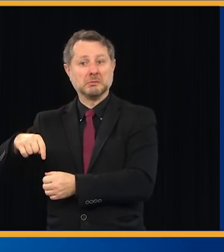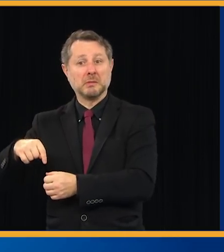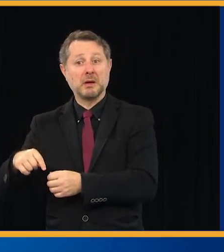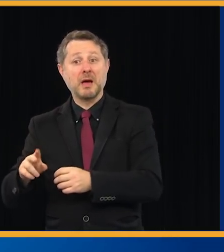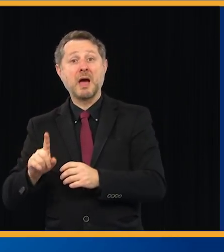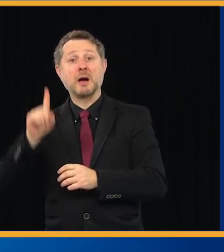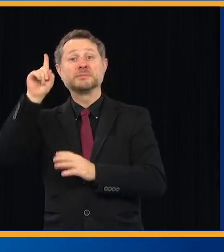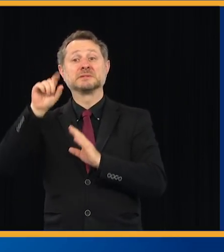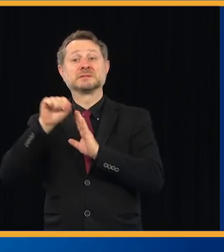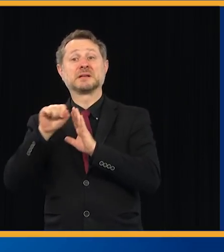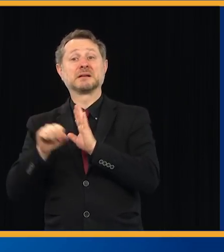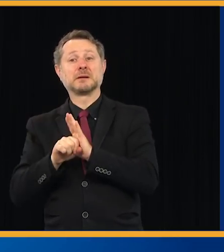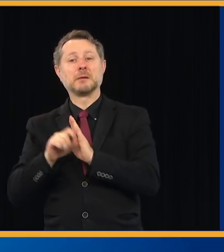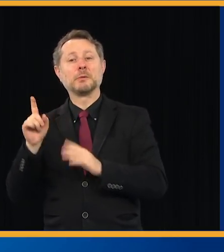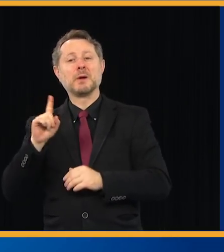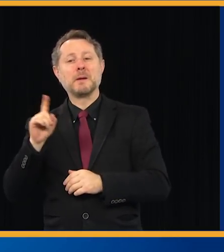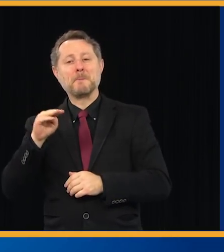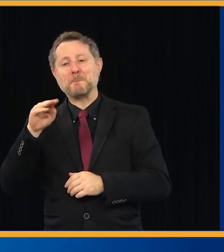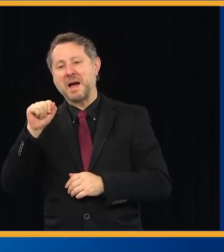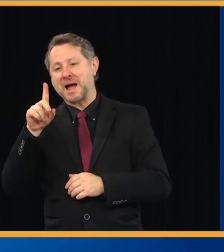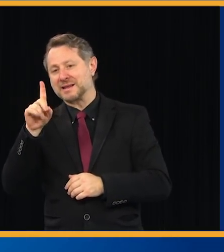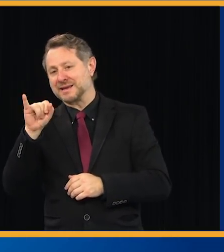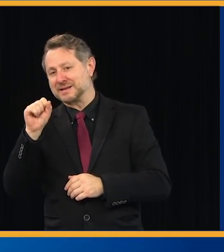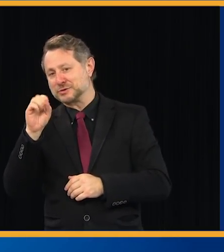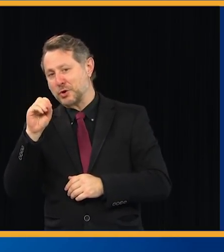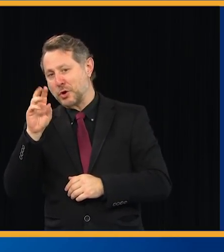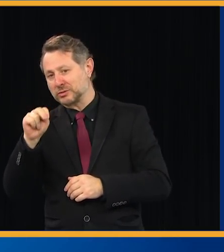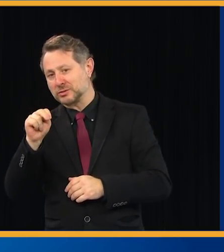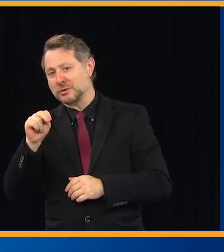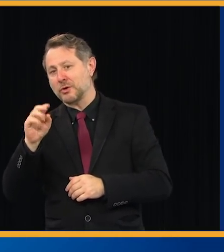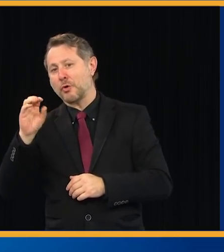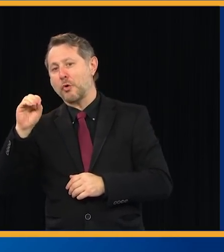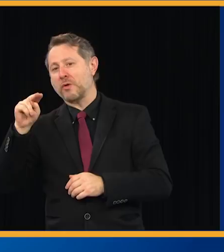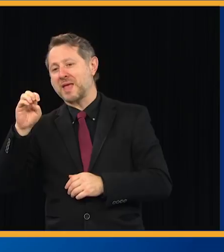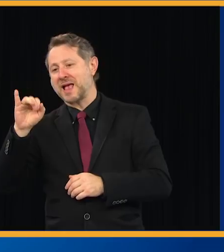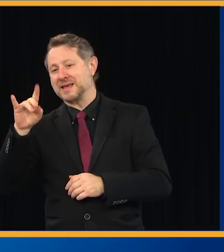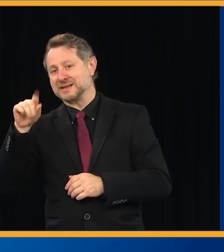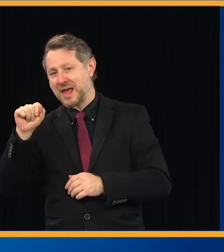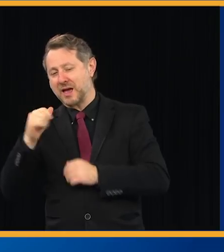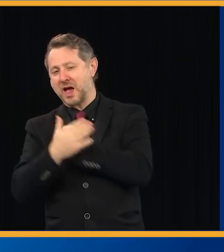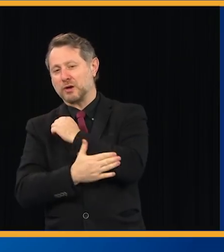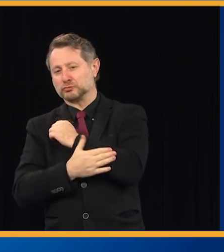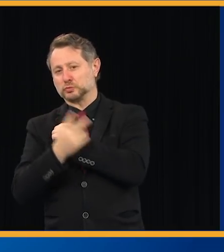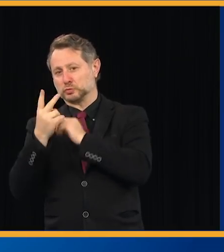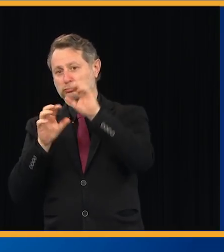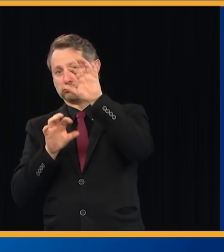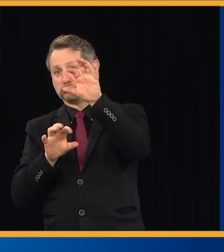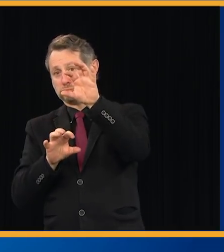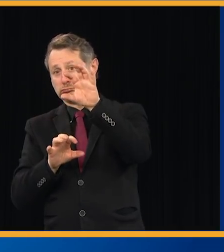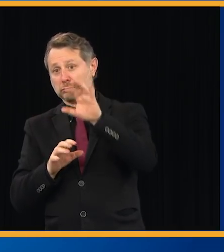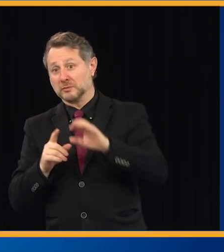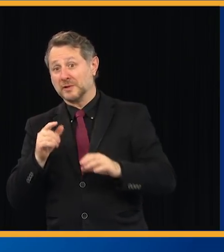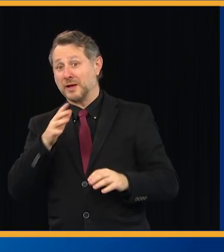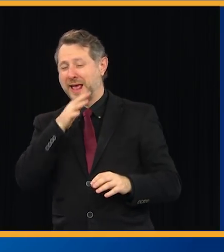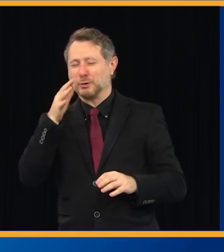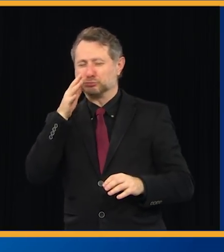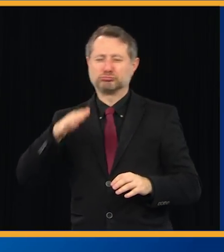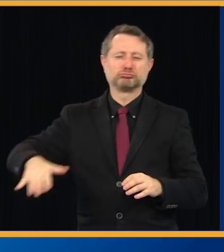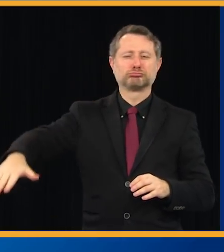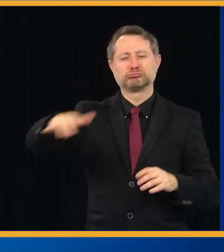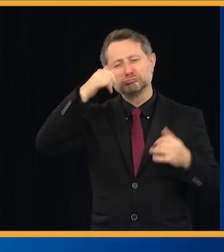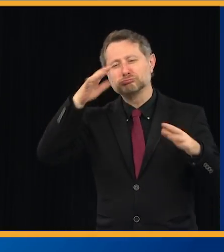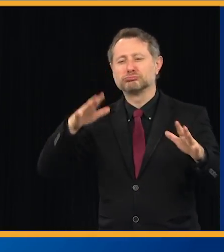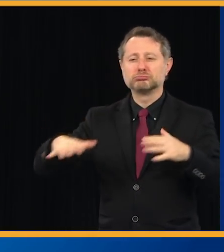Oneida counties. And it's around an agricultural business, but it's not a meat processing plant.